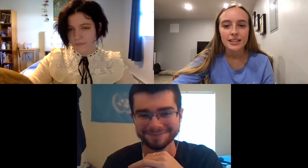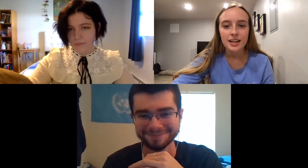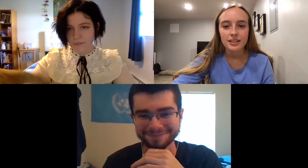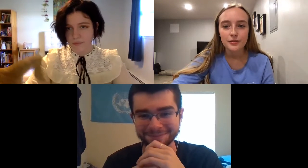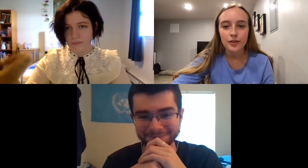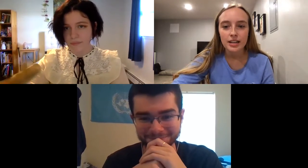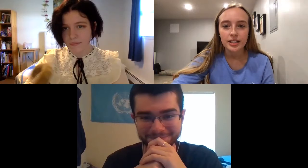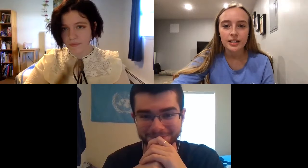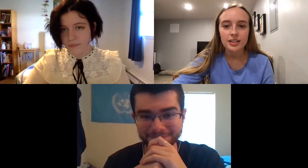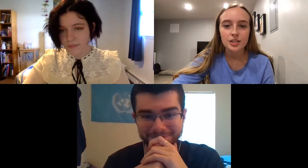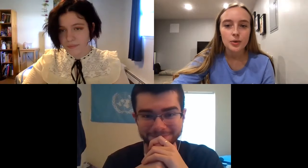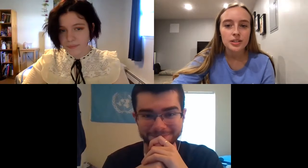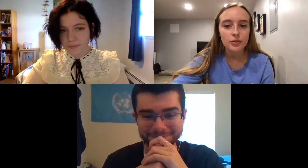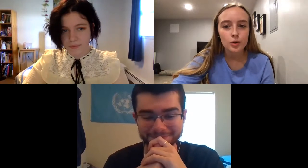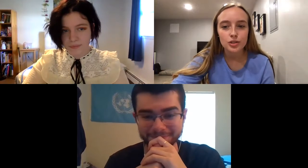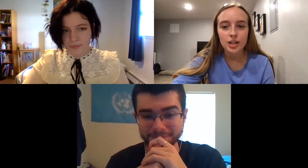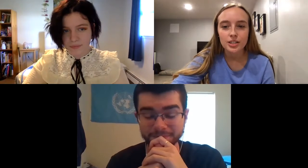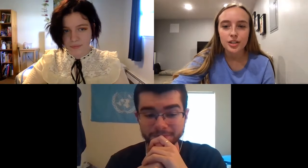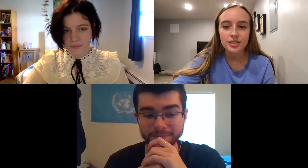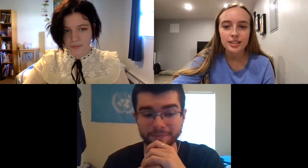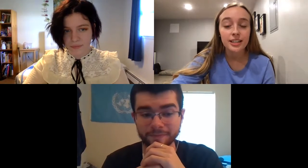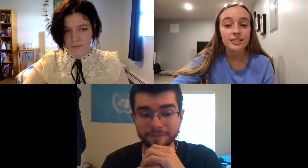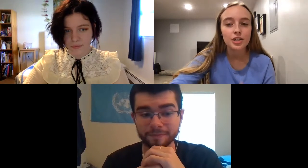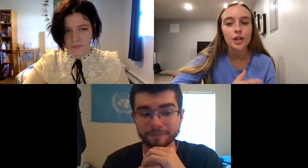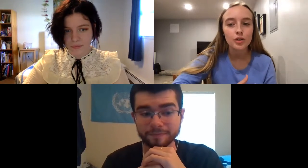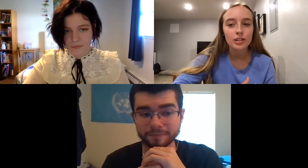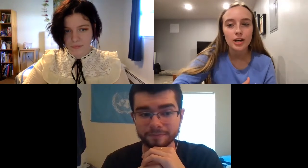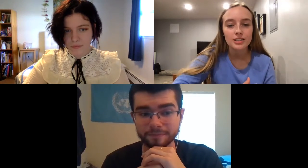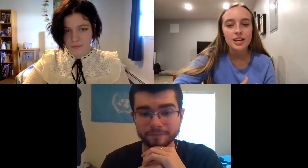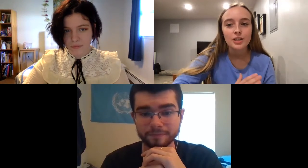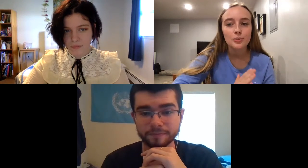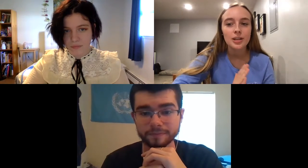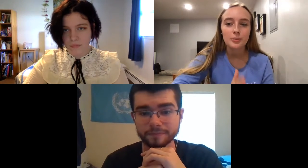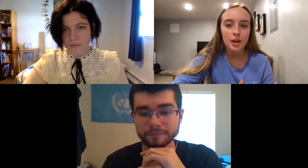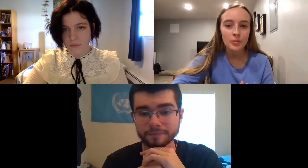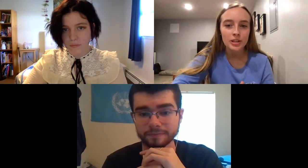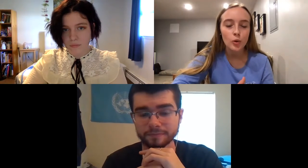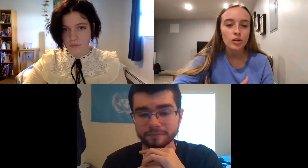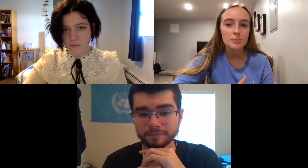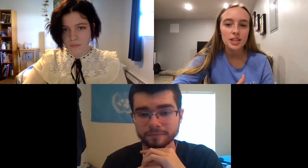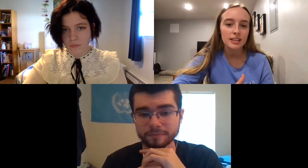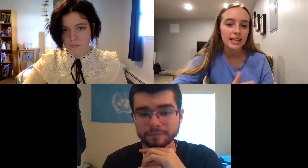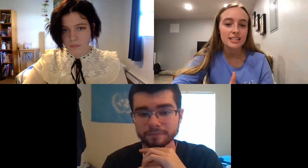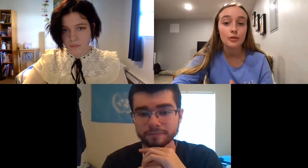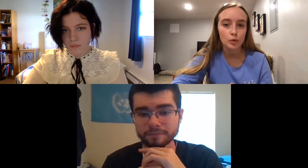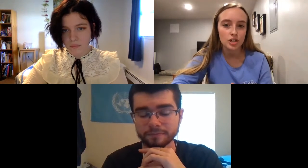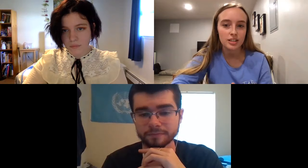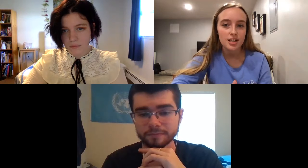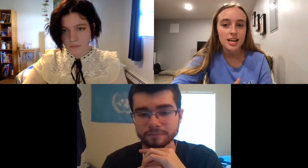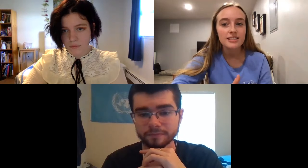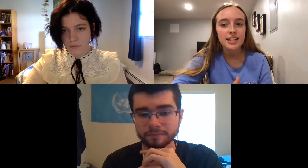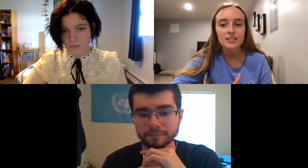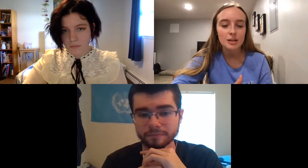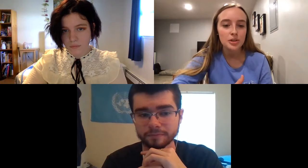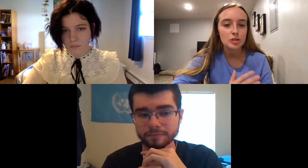And yeah, finally, so deaf culture doesn't consider hearing loss to be an impairment or something that's unfortunate.